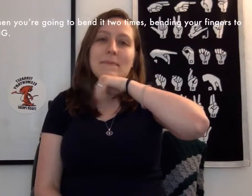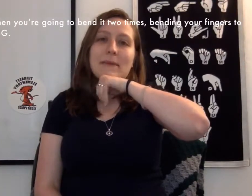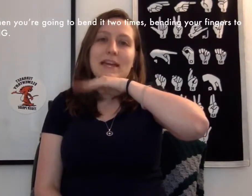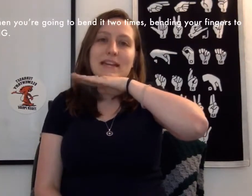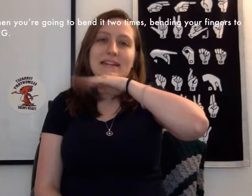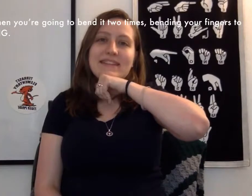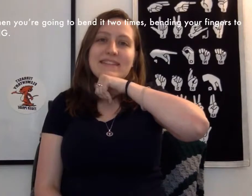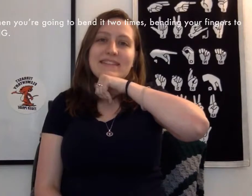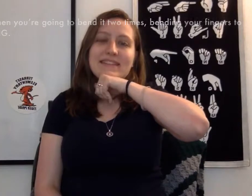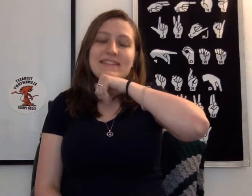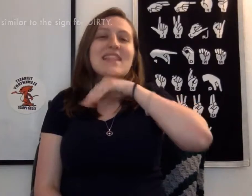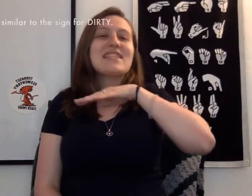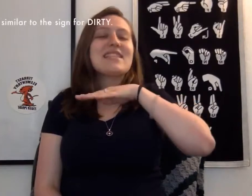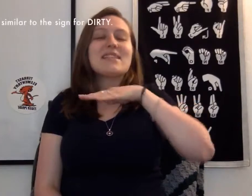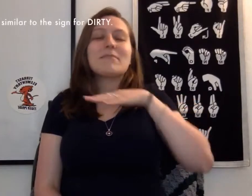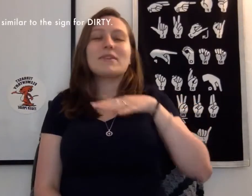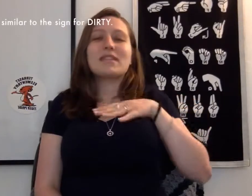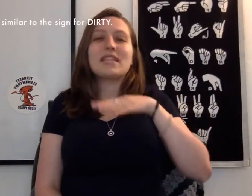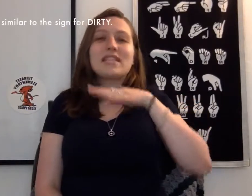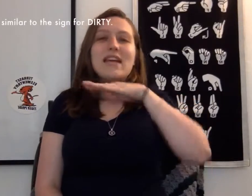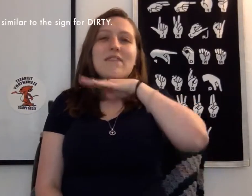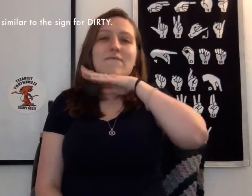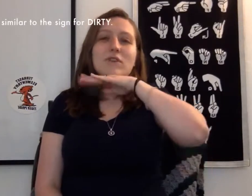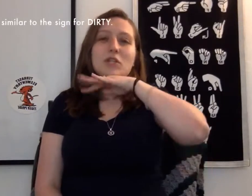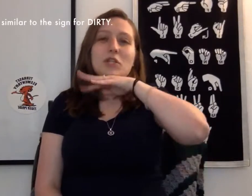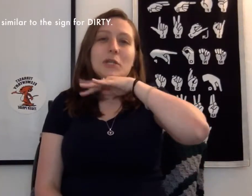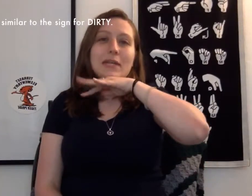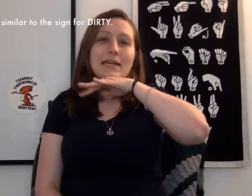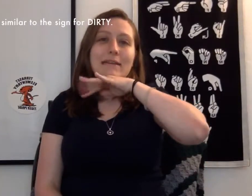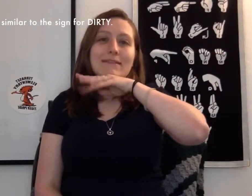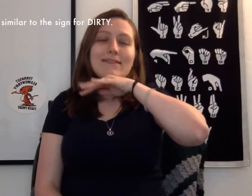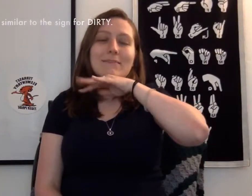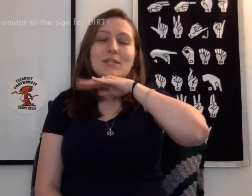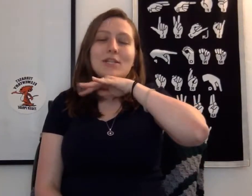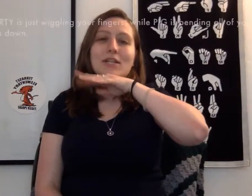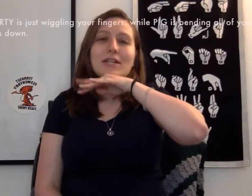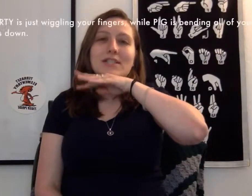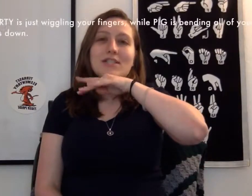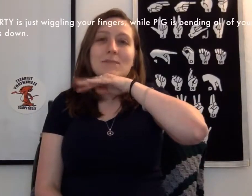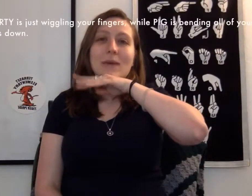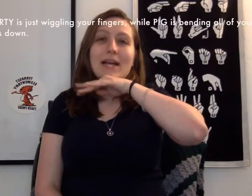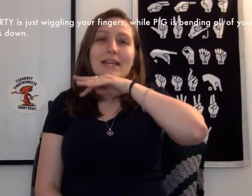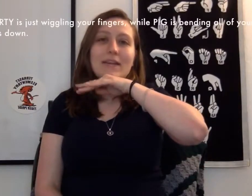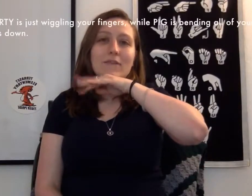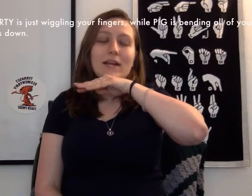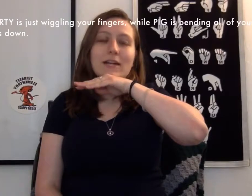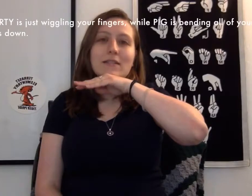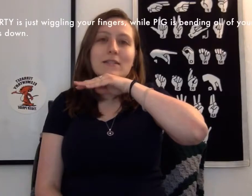pig. This is similar to the sign for dirty, but dirty is just wiggling your fingers,